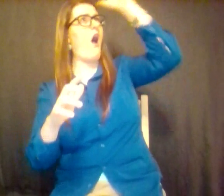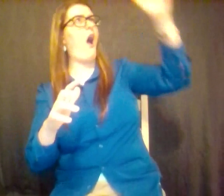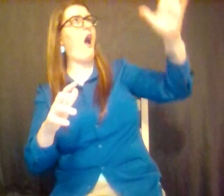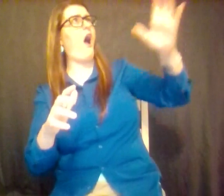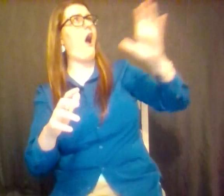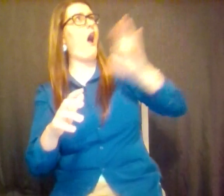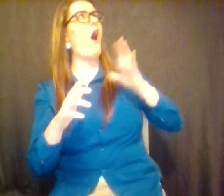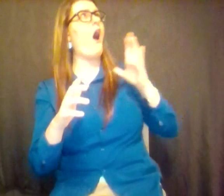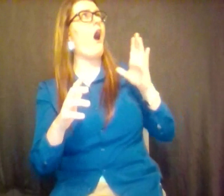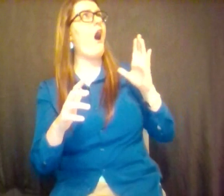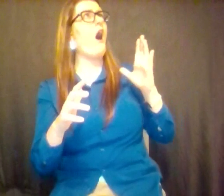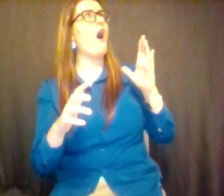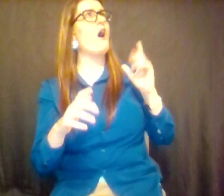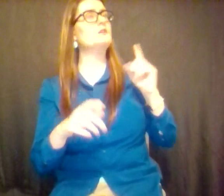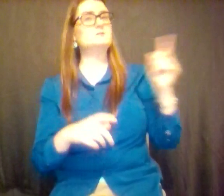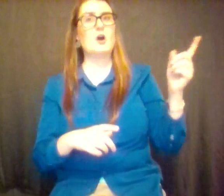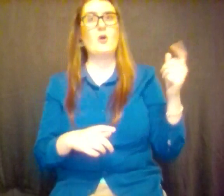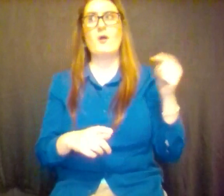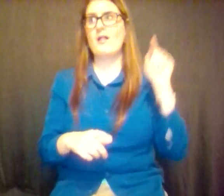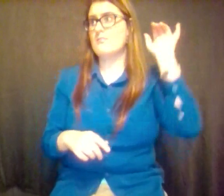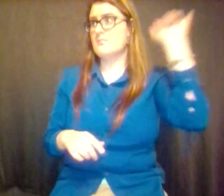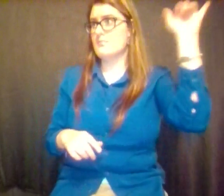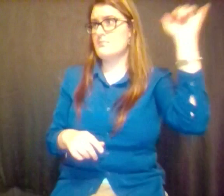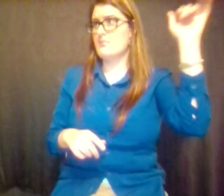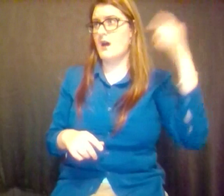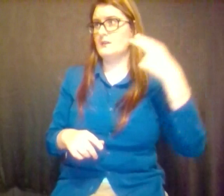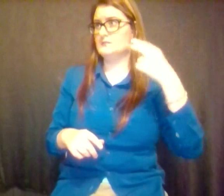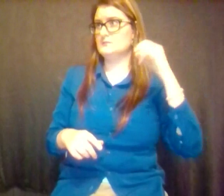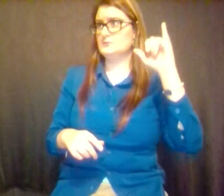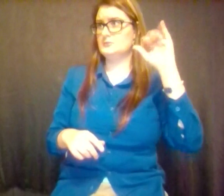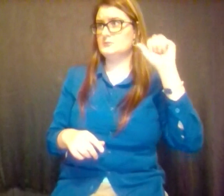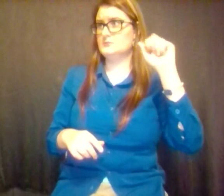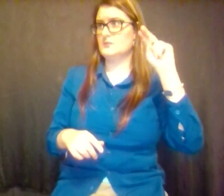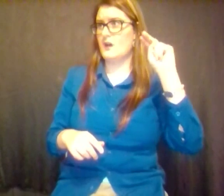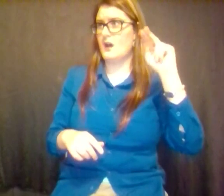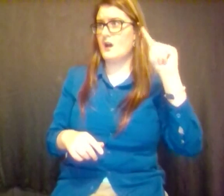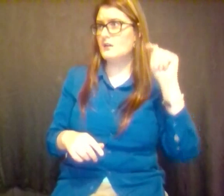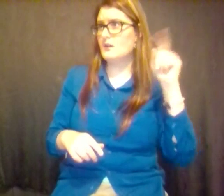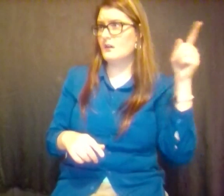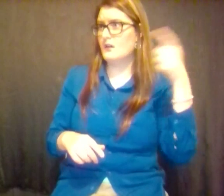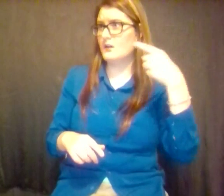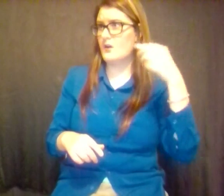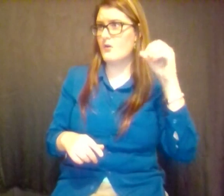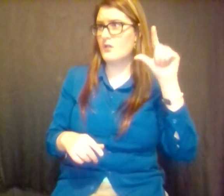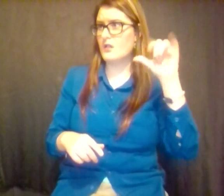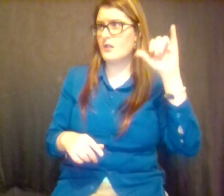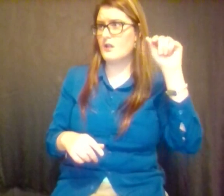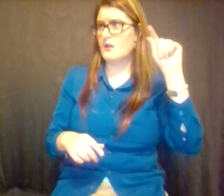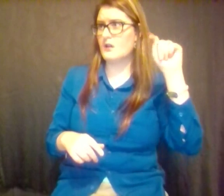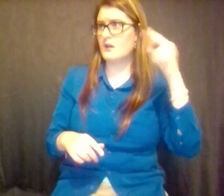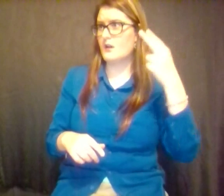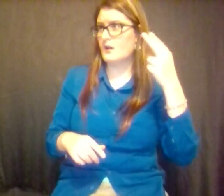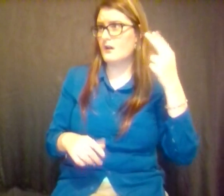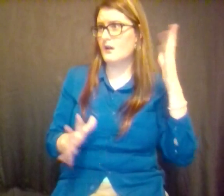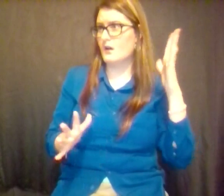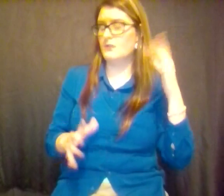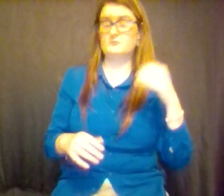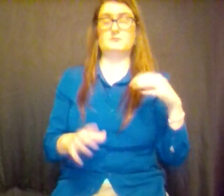David's 1, 2, 3, 4, 5, 6, 7 big brothers. At that very moment, Goliath opened his giant mouth and began